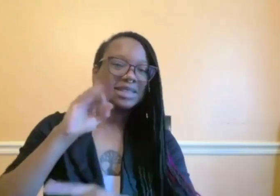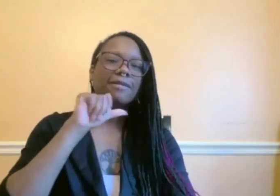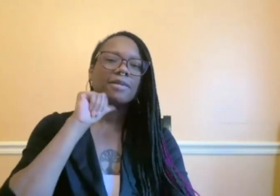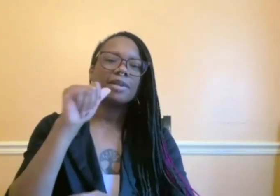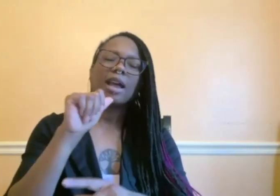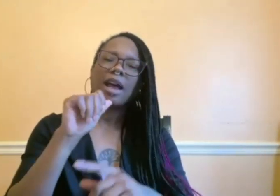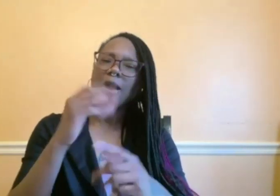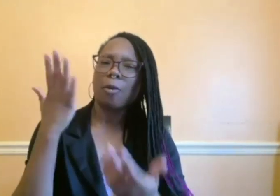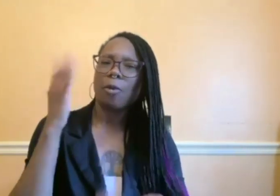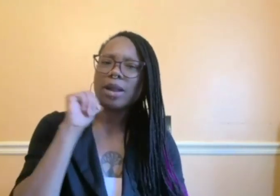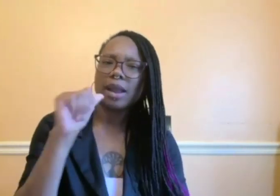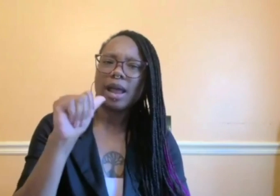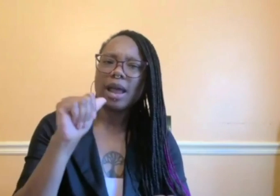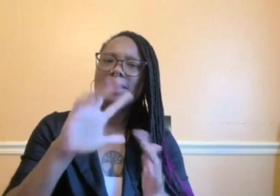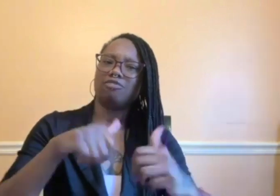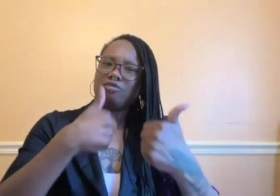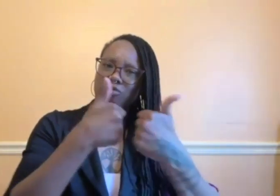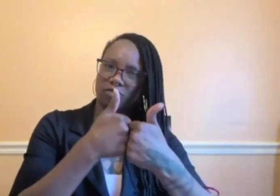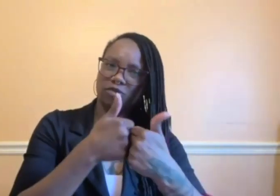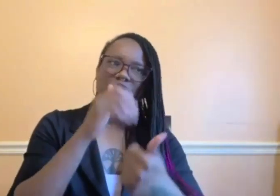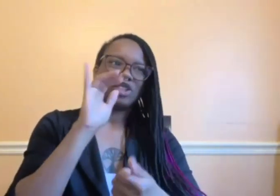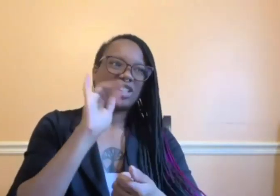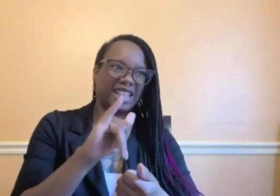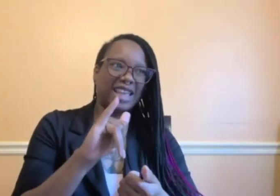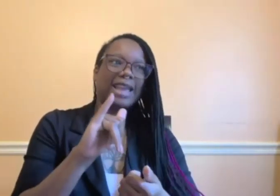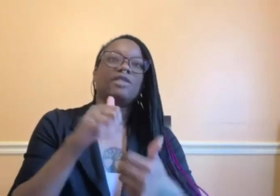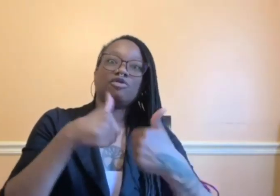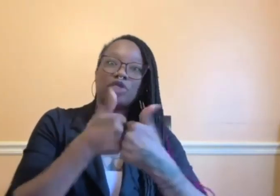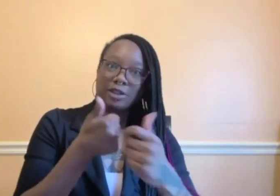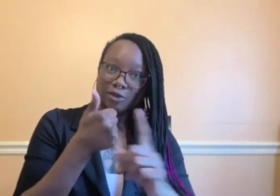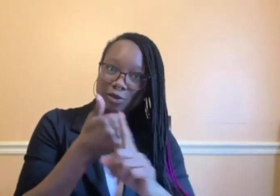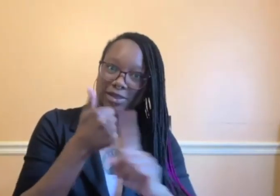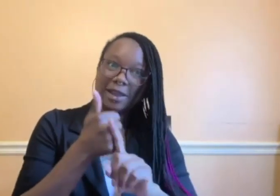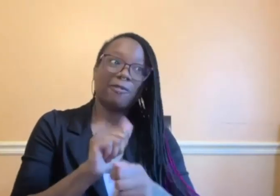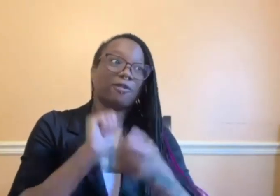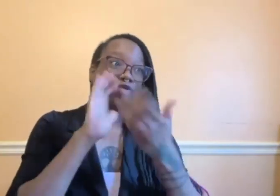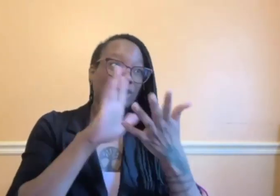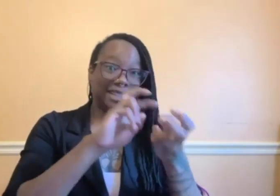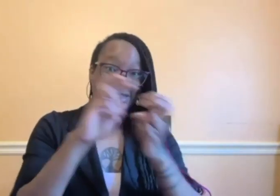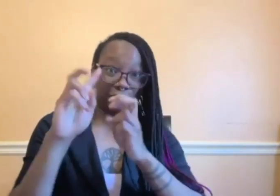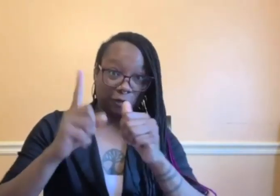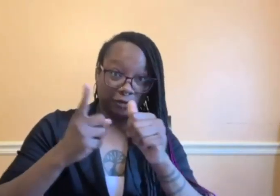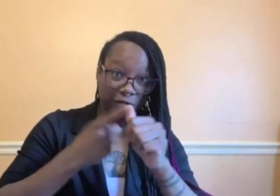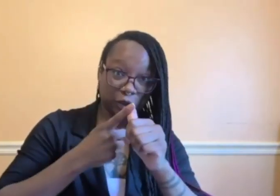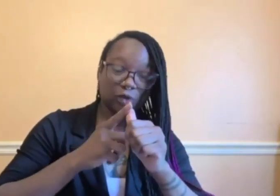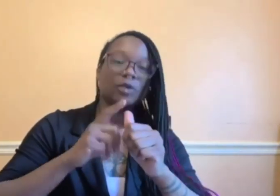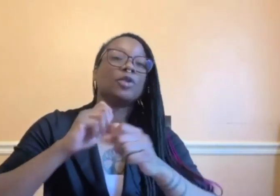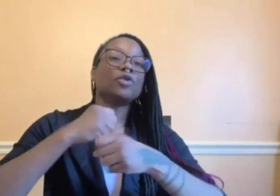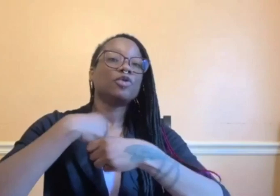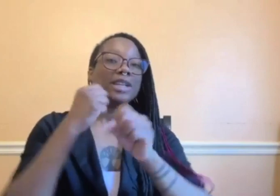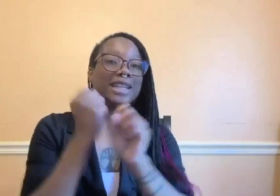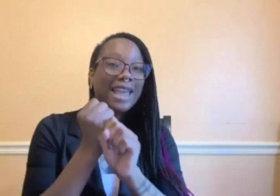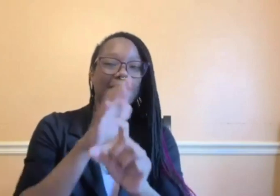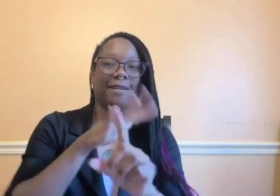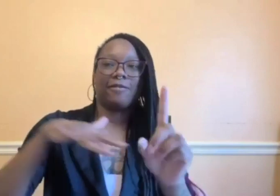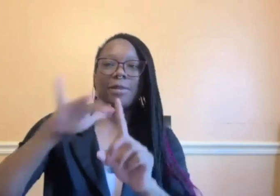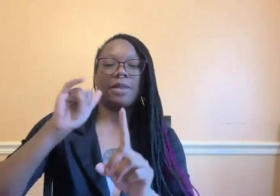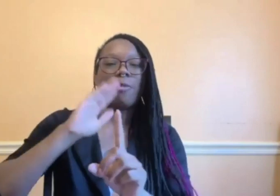particular university system willing to listen to the challenges that you're facing and that you're experiencing? Are they willing to address